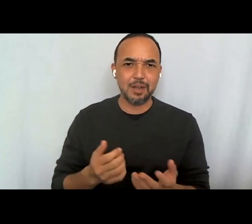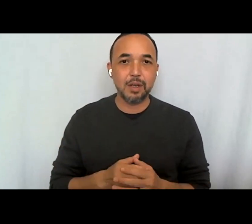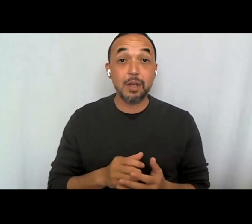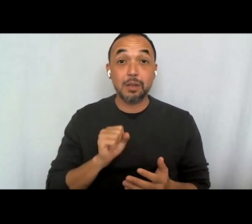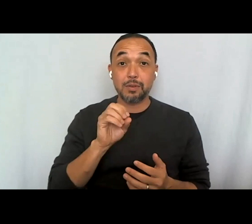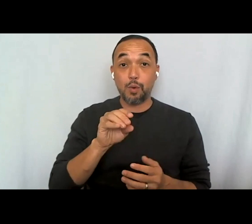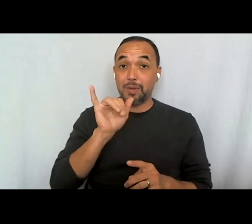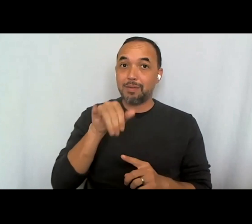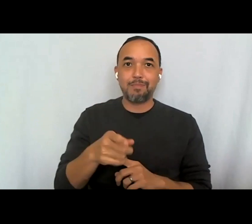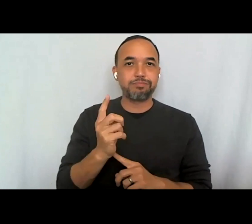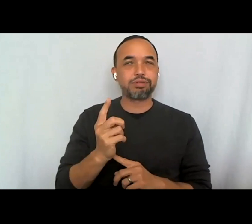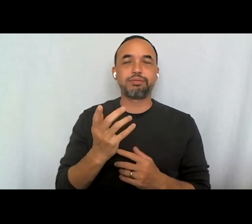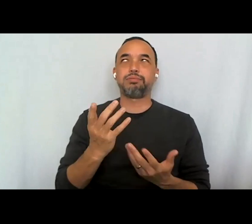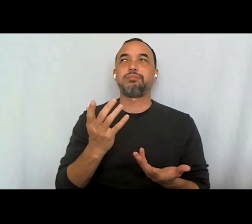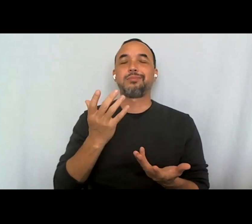that